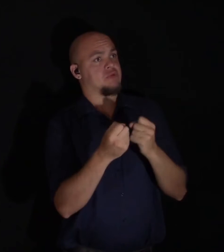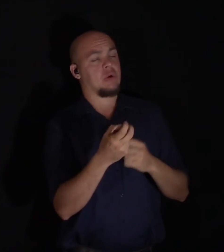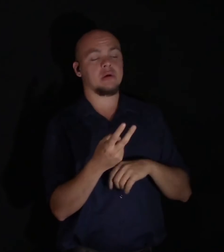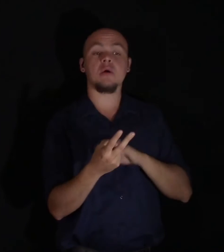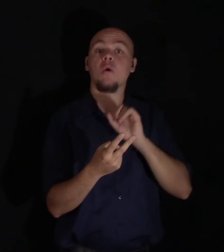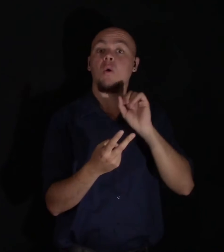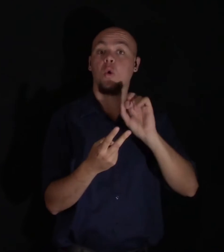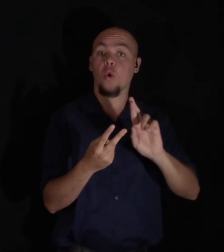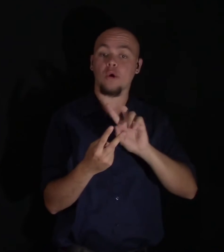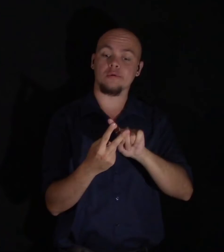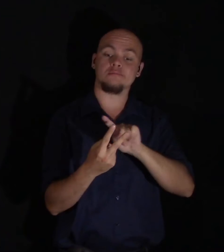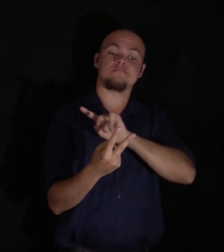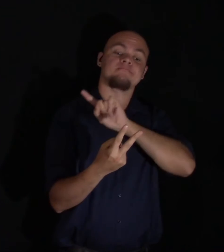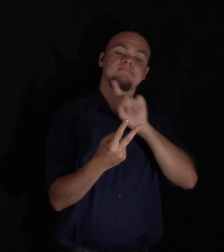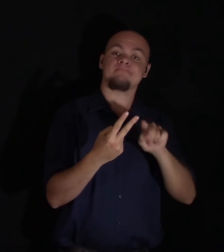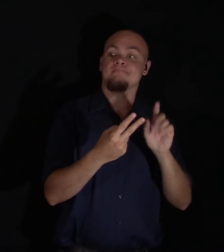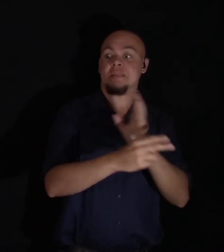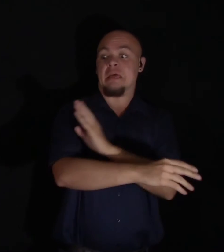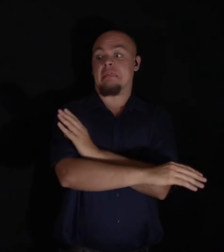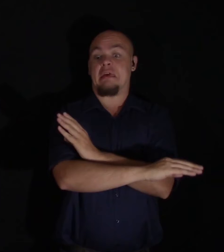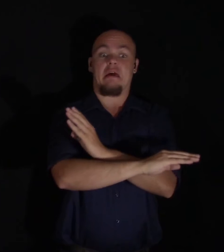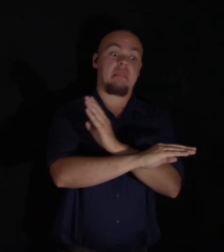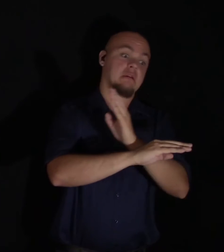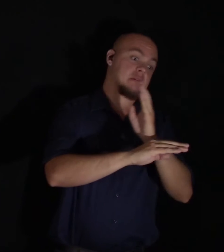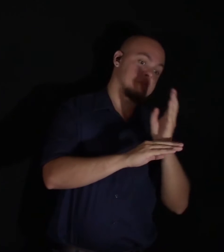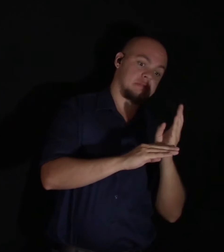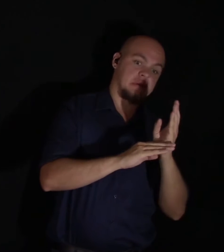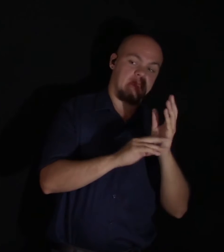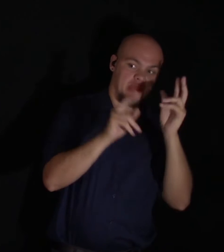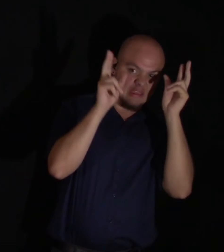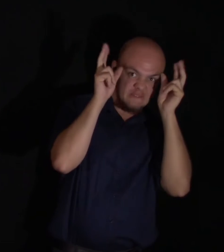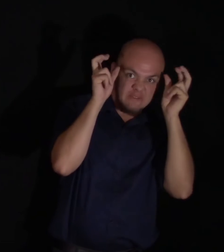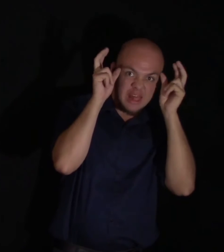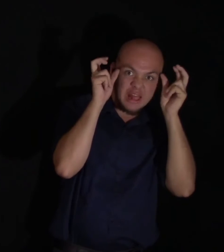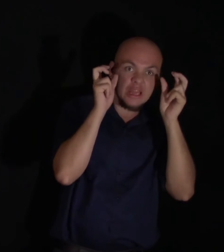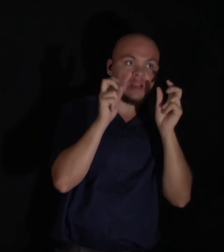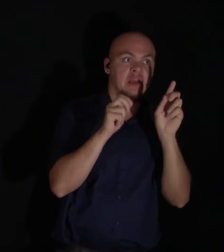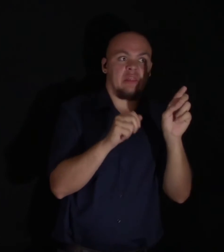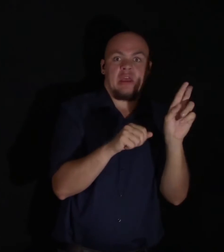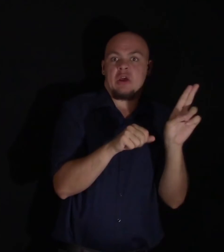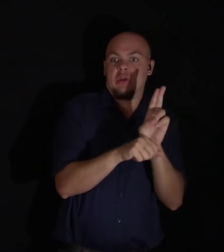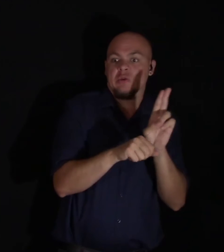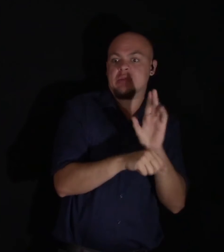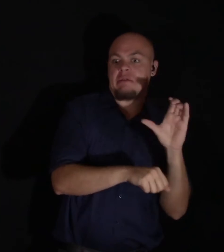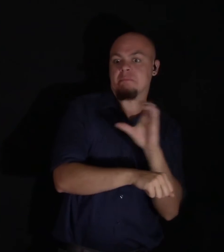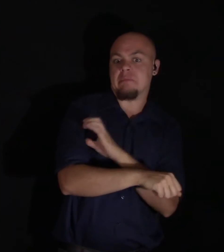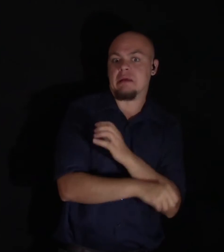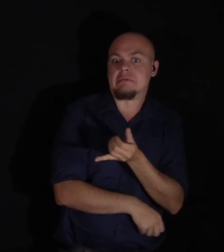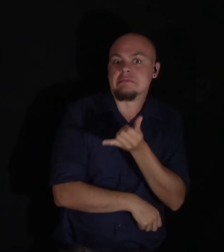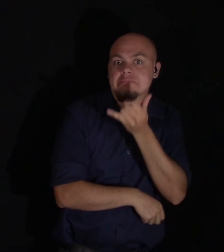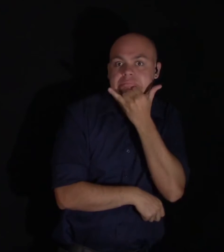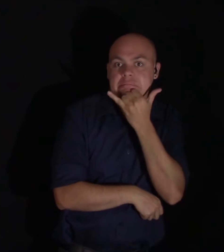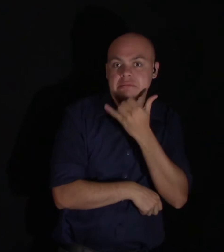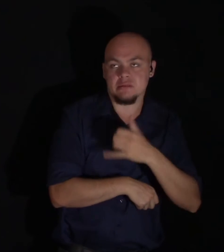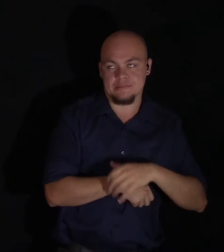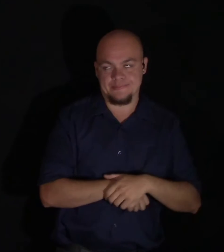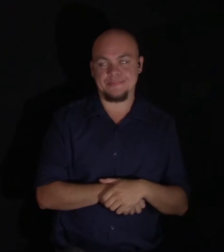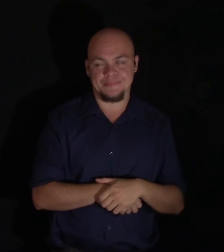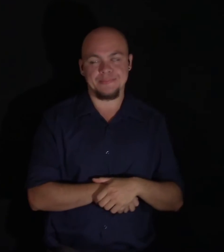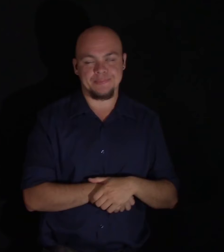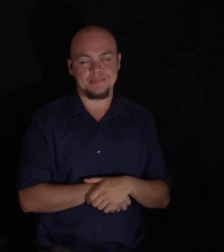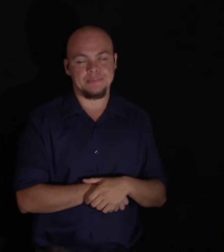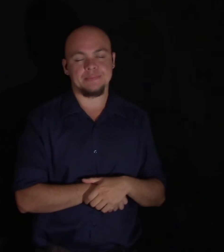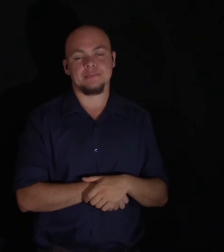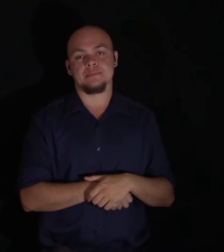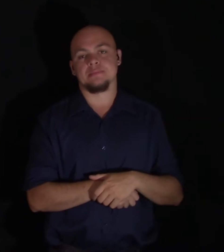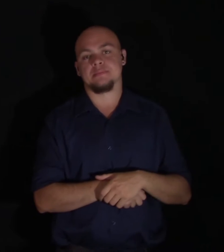we see them on the other extreme as the villain who's misusing their power, their